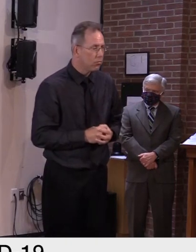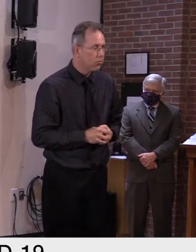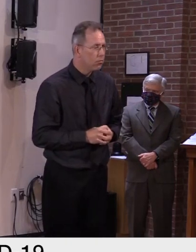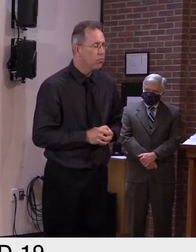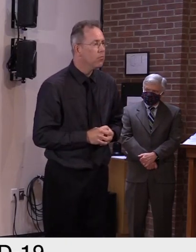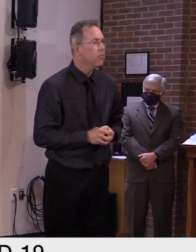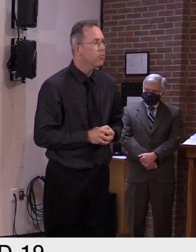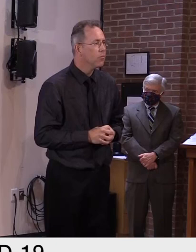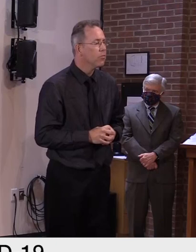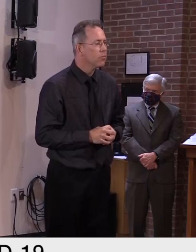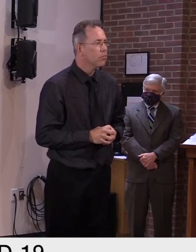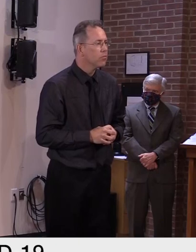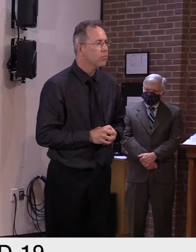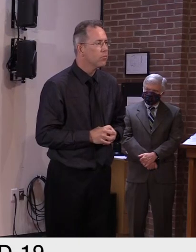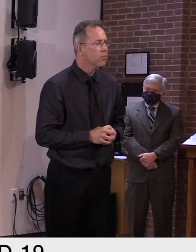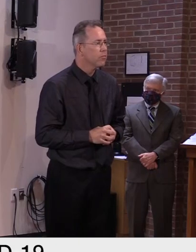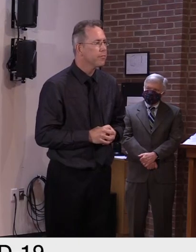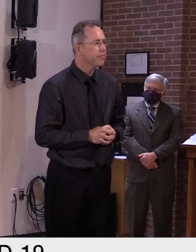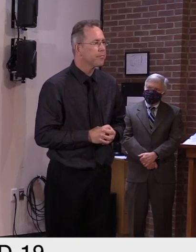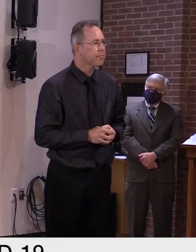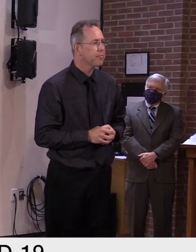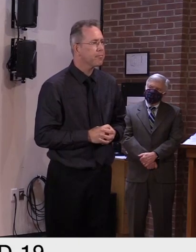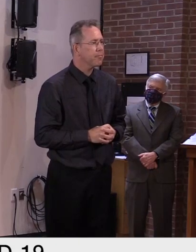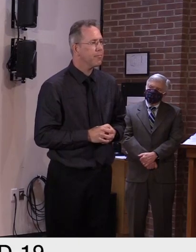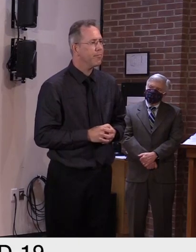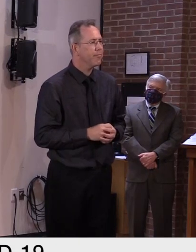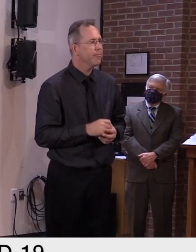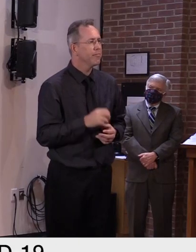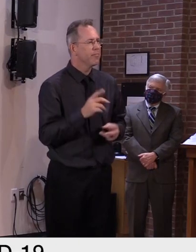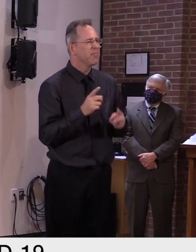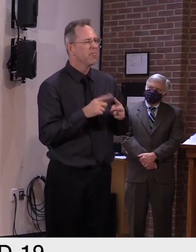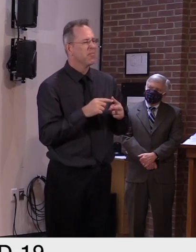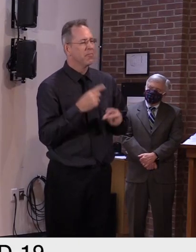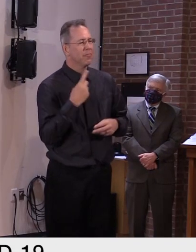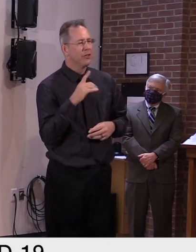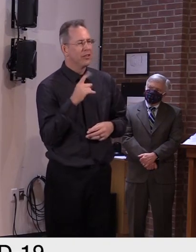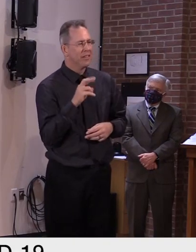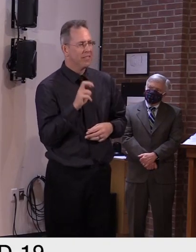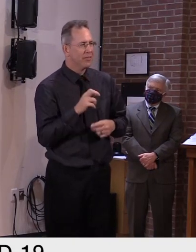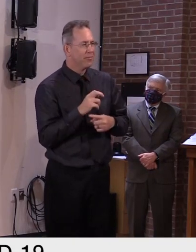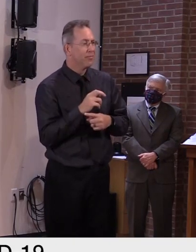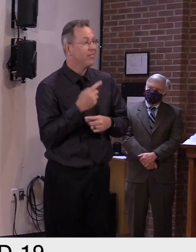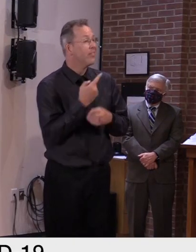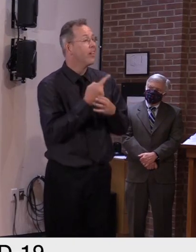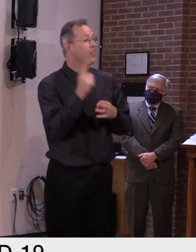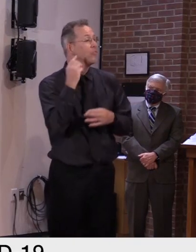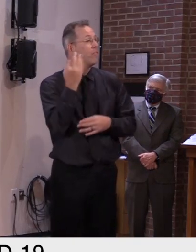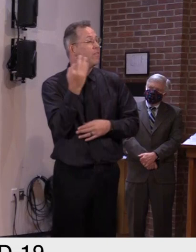thanks. Yep. Hi, Dr. Levine here. There are three cases since Friday that we could add.